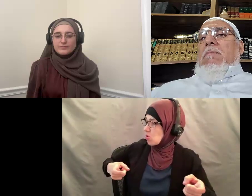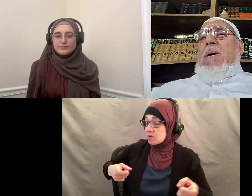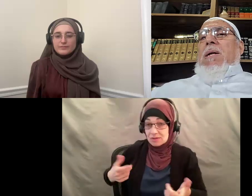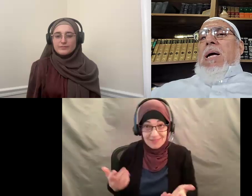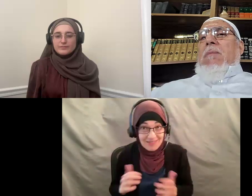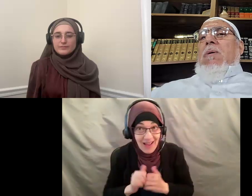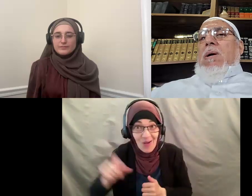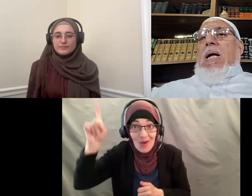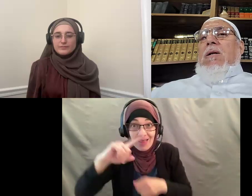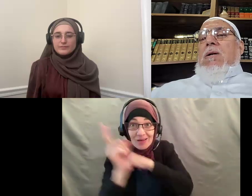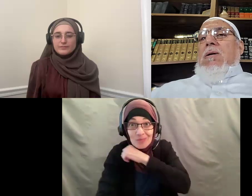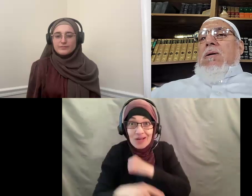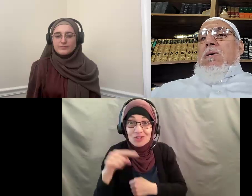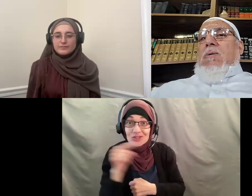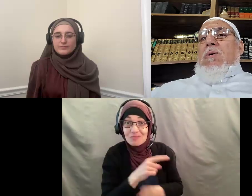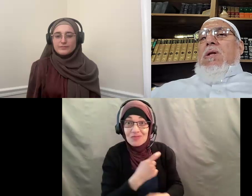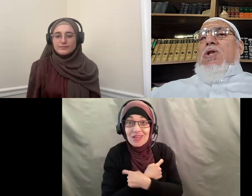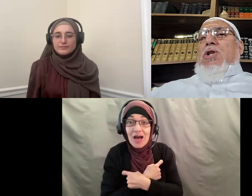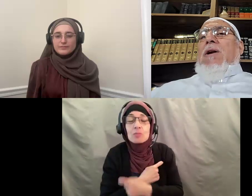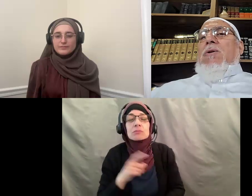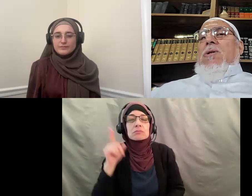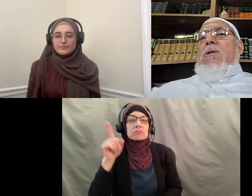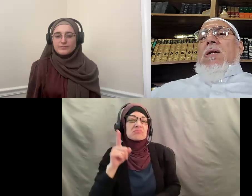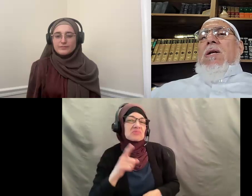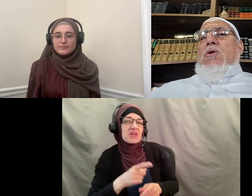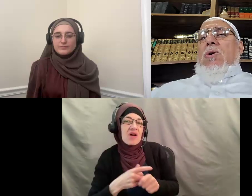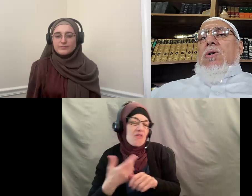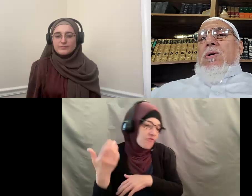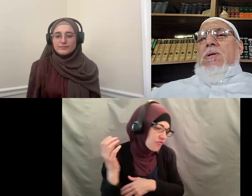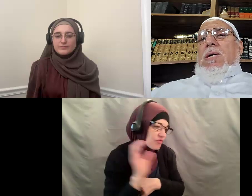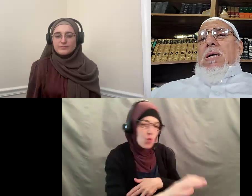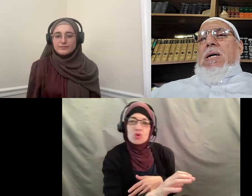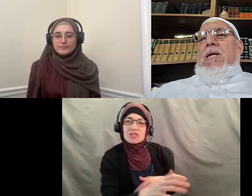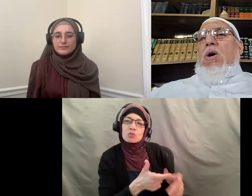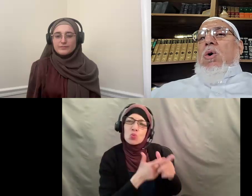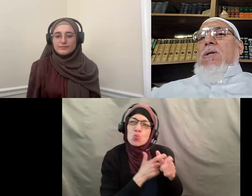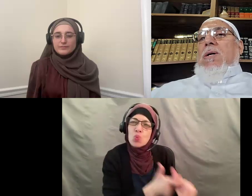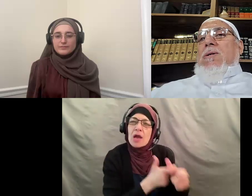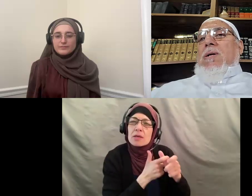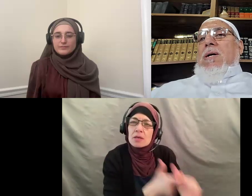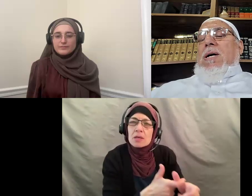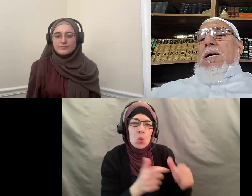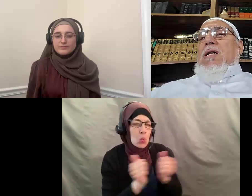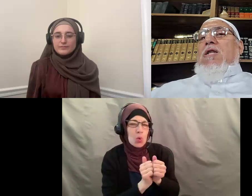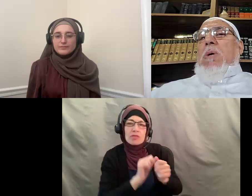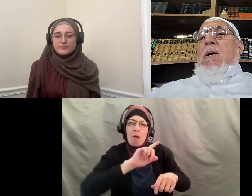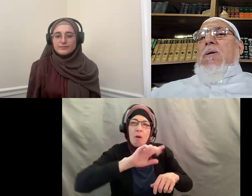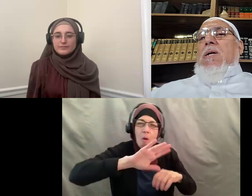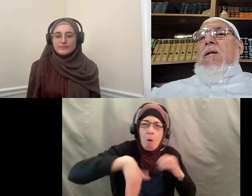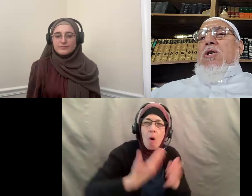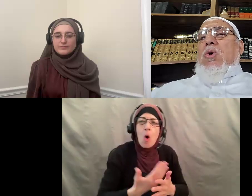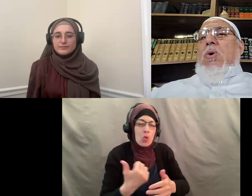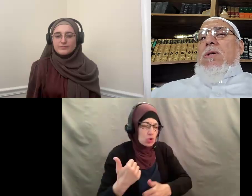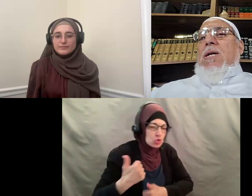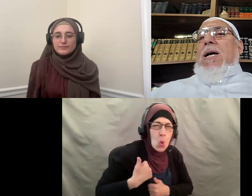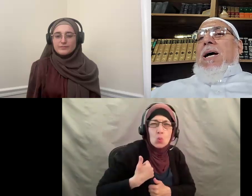Allah made him run with the chariots and the soldiers and the horses and the spears